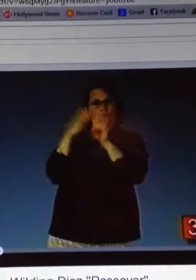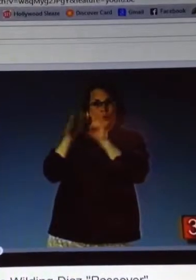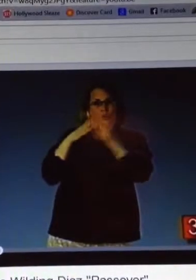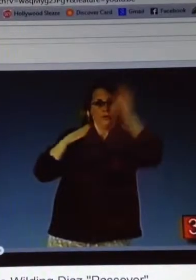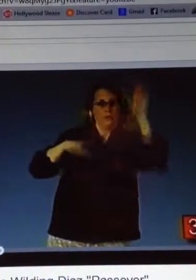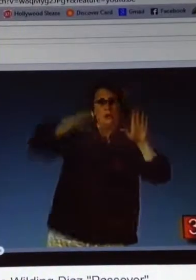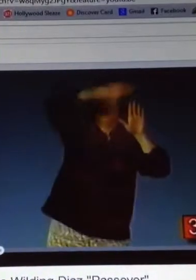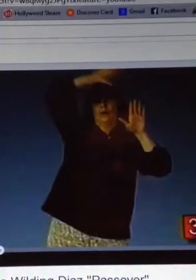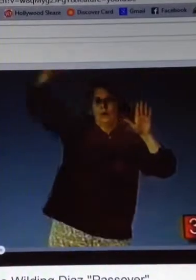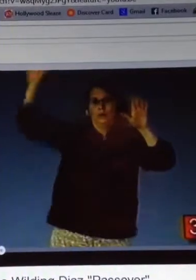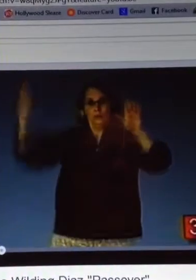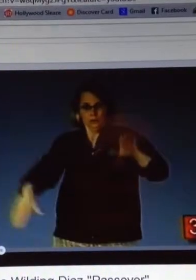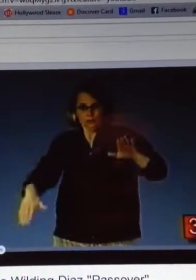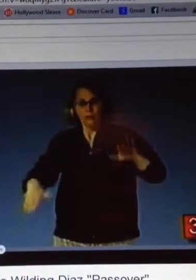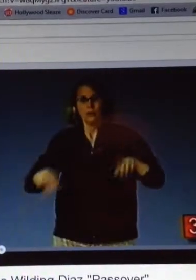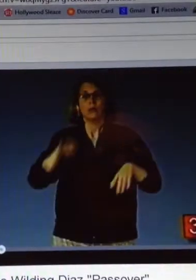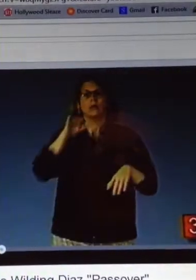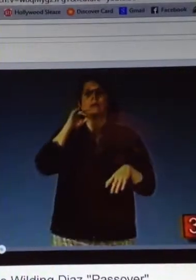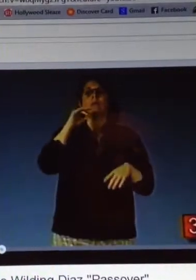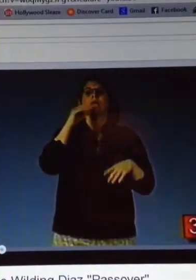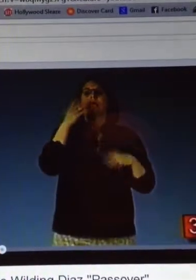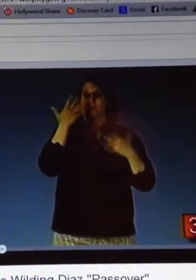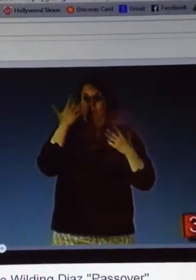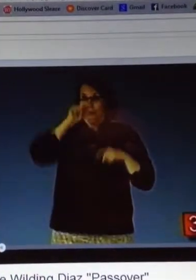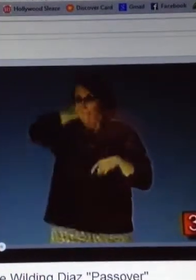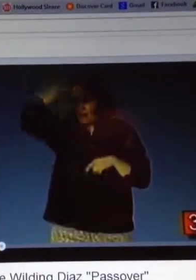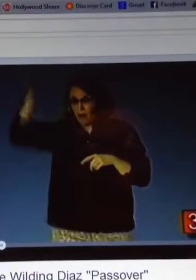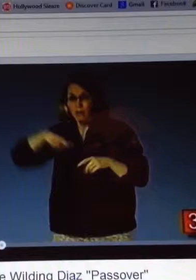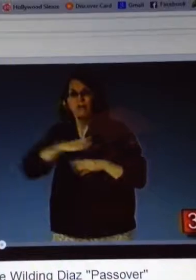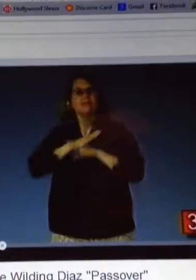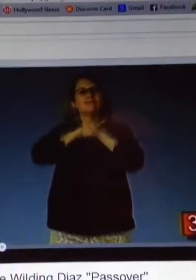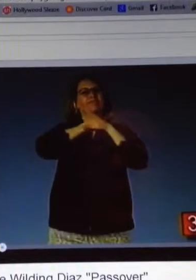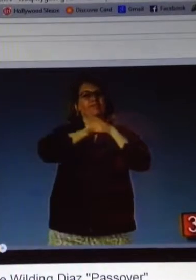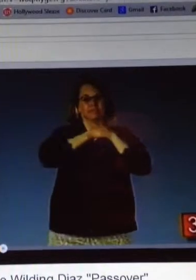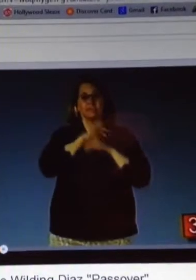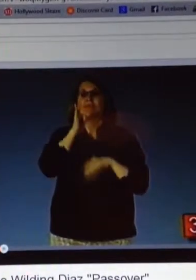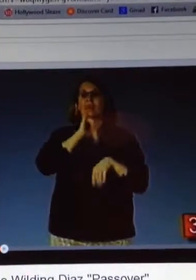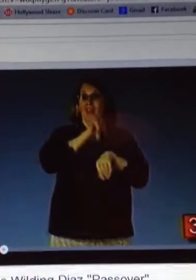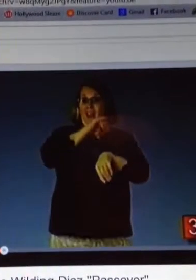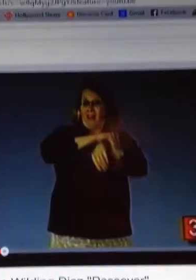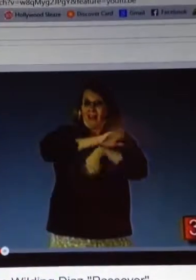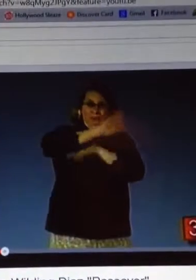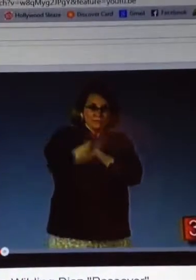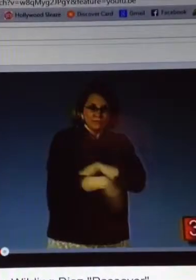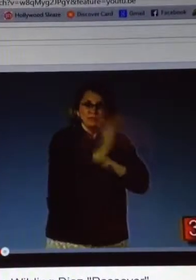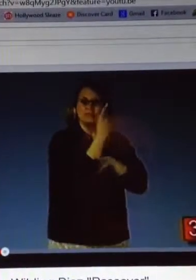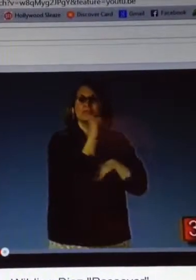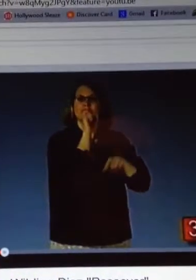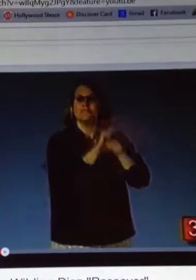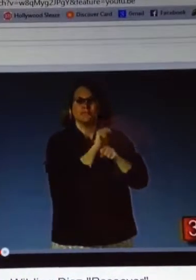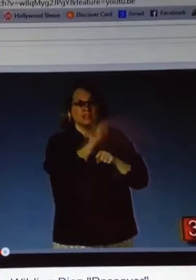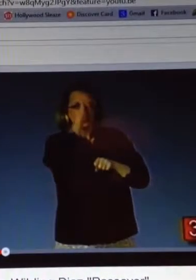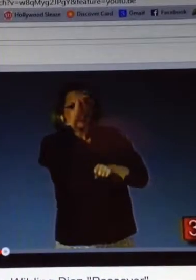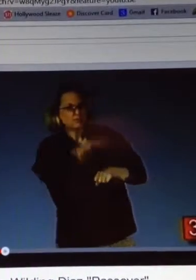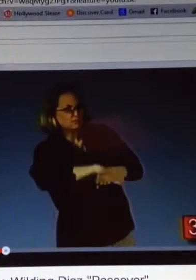death for their family was to place blood around their door frames. That would protect